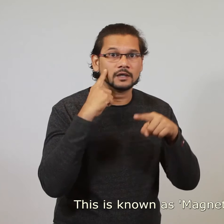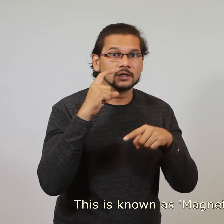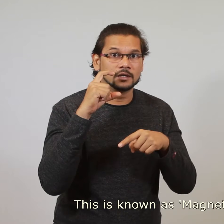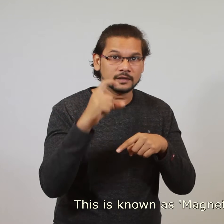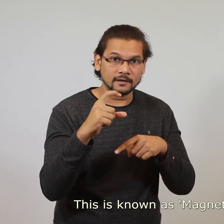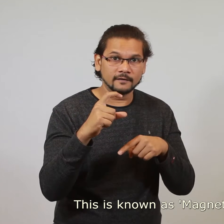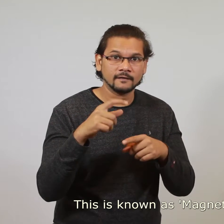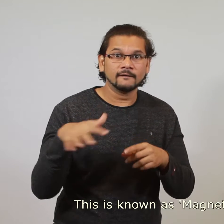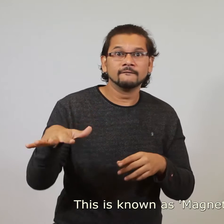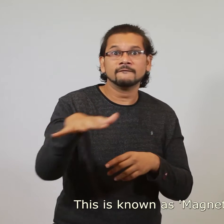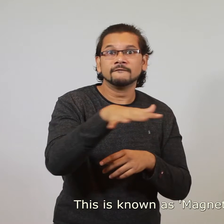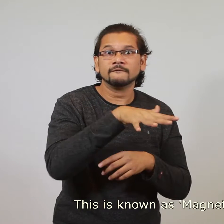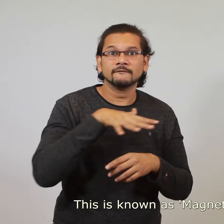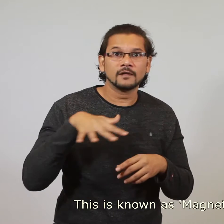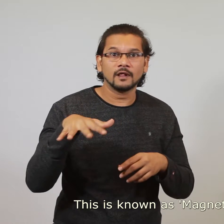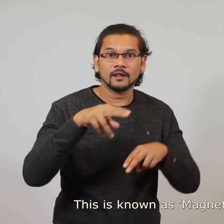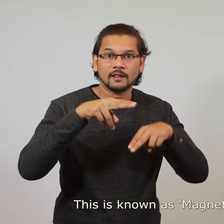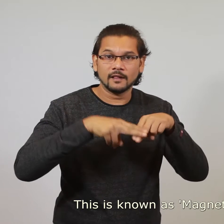Magnetic field.